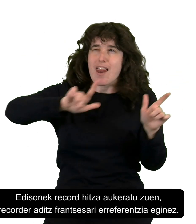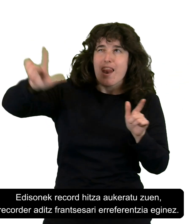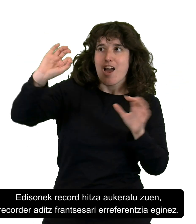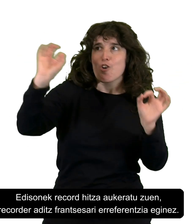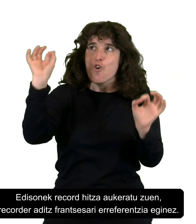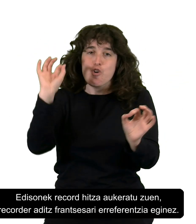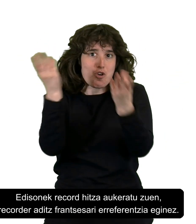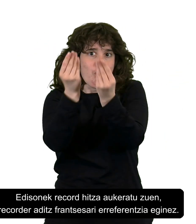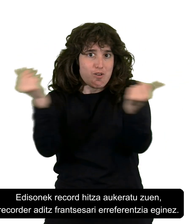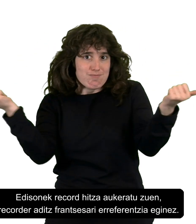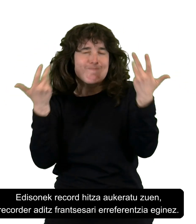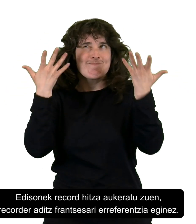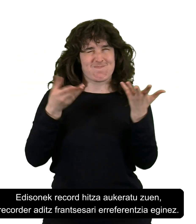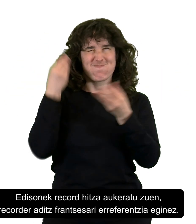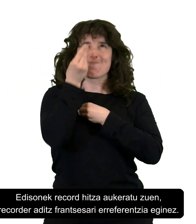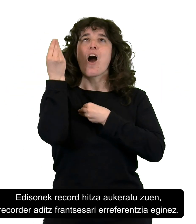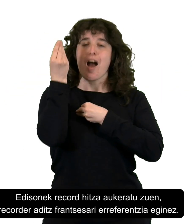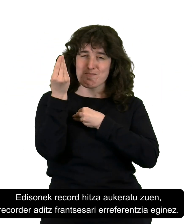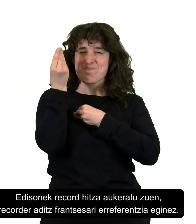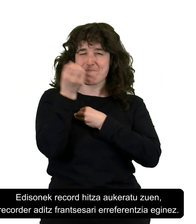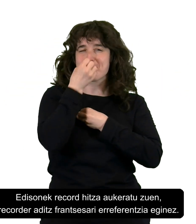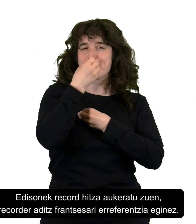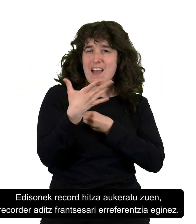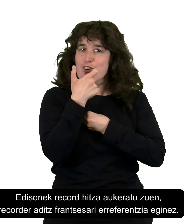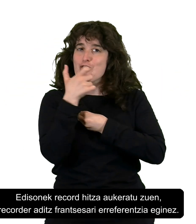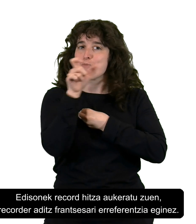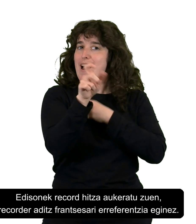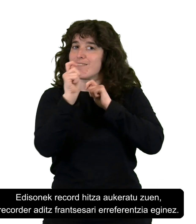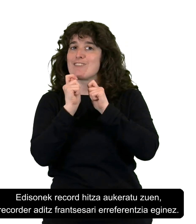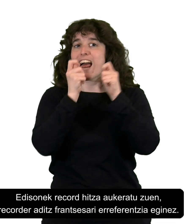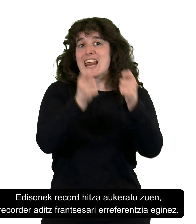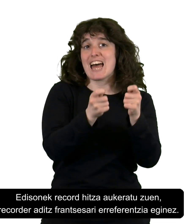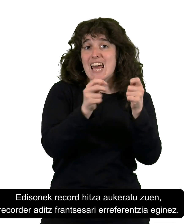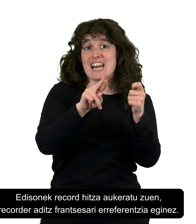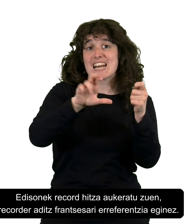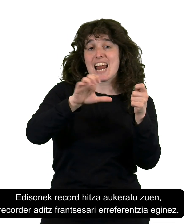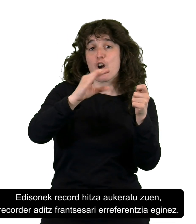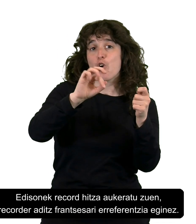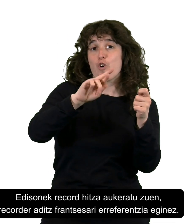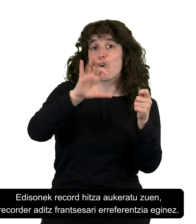Edisonek rekord hitza aukeratu zuen. Recorder aditz frantsesari erreferentzia eginez.